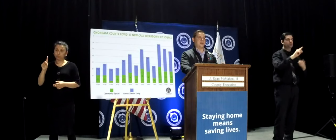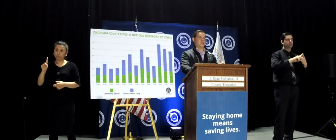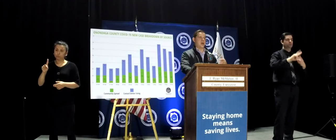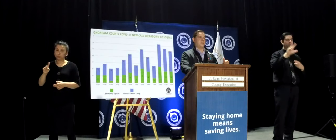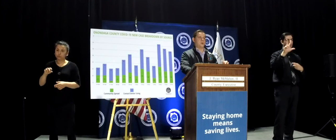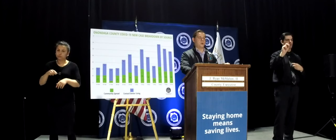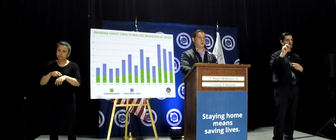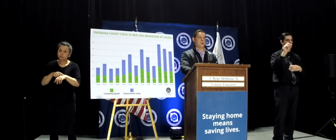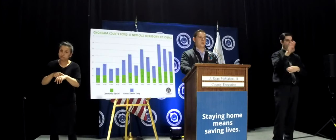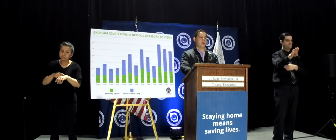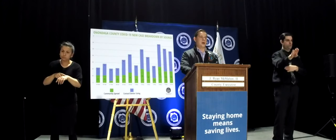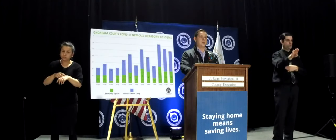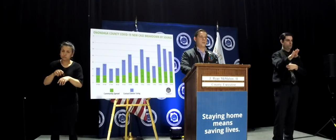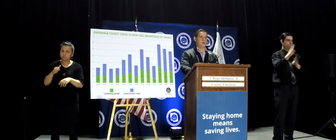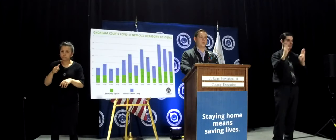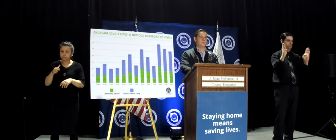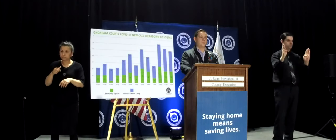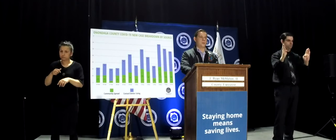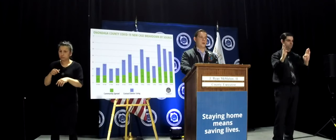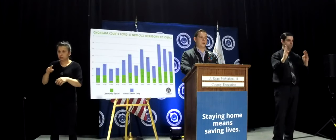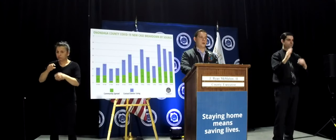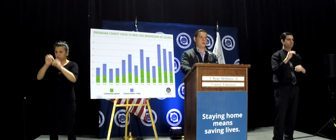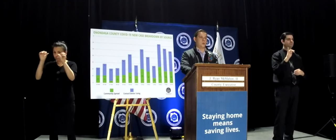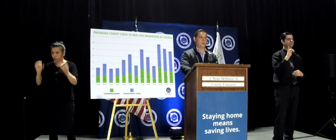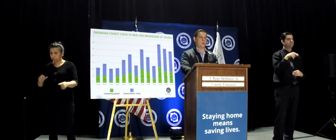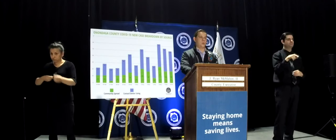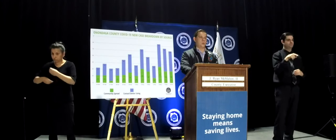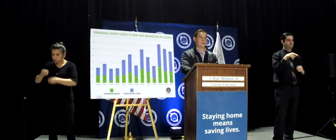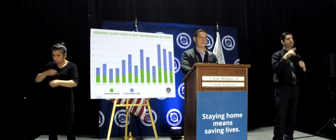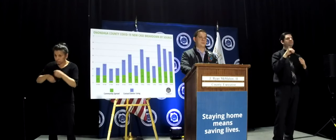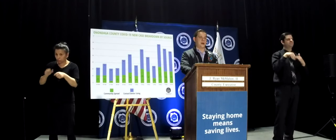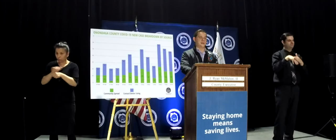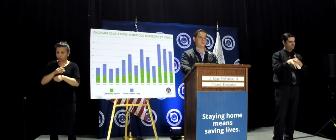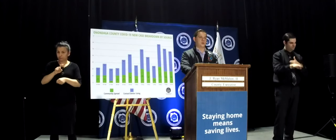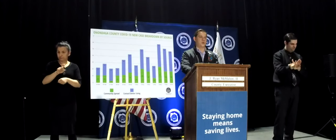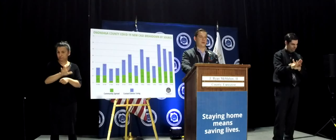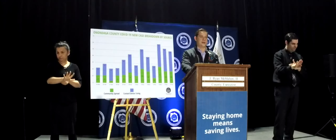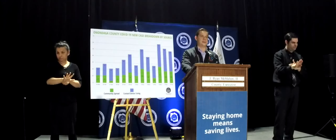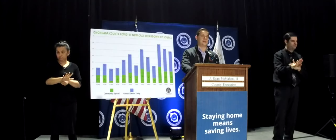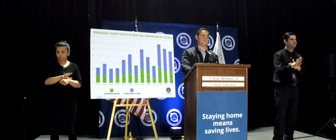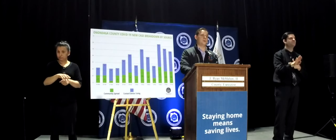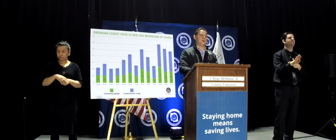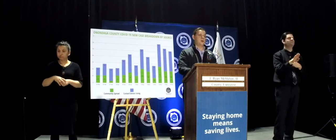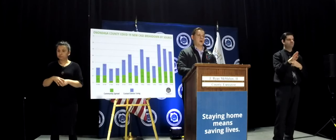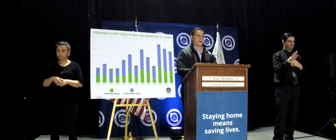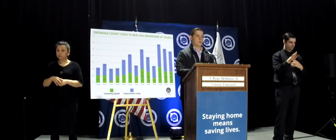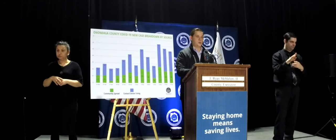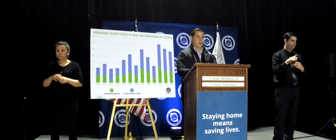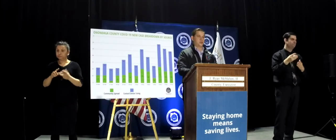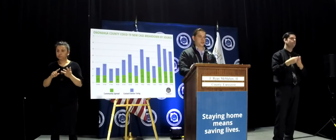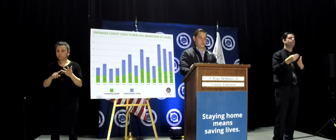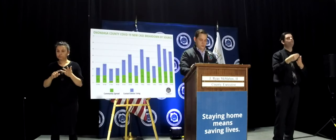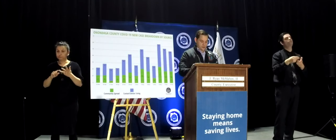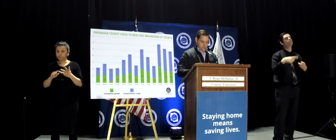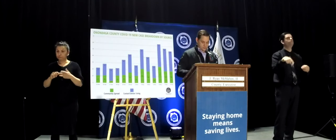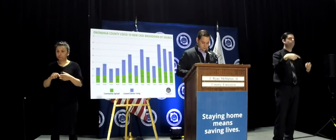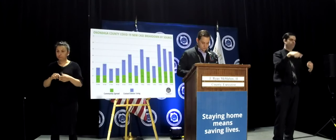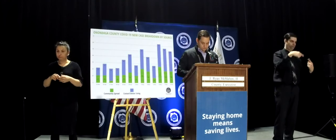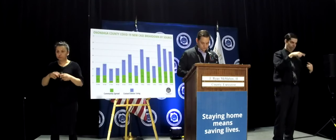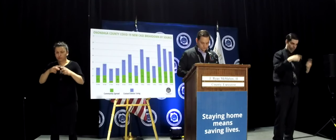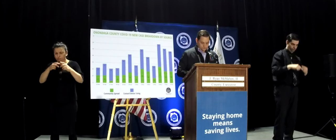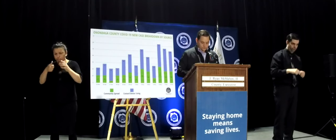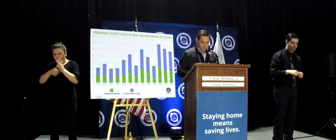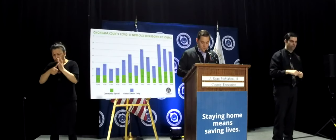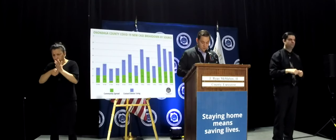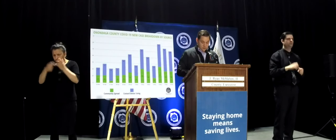again, you had a shopper in the building who tested positive for COVID-19. Please watch your symptoms.